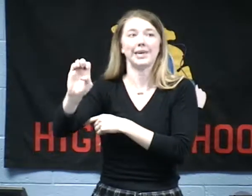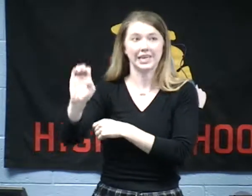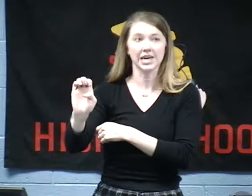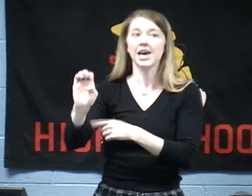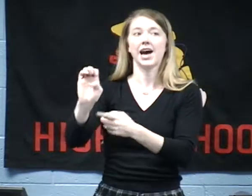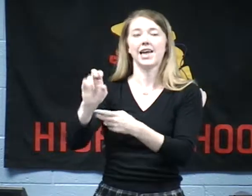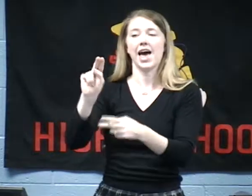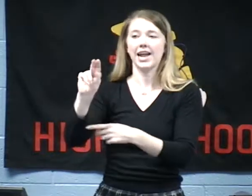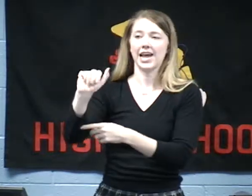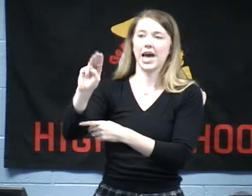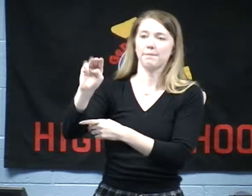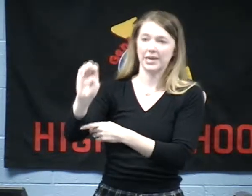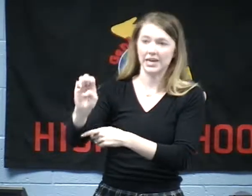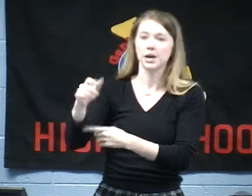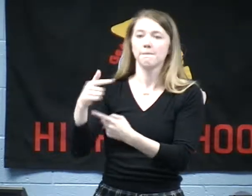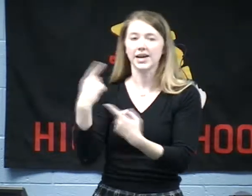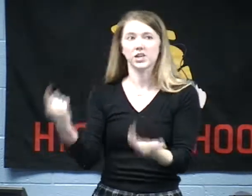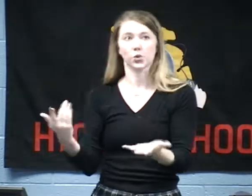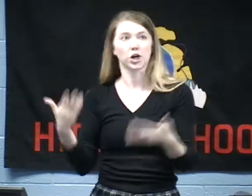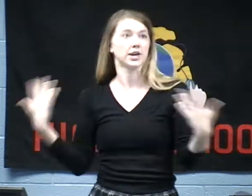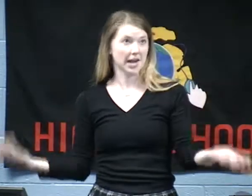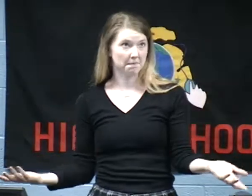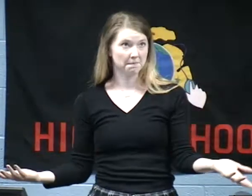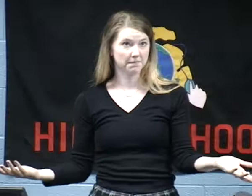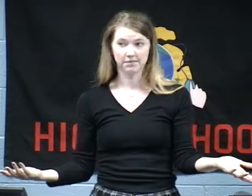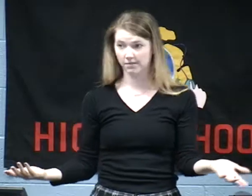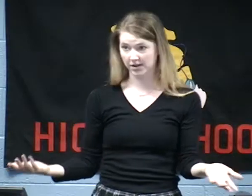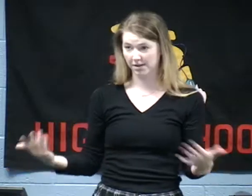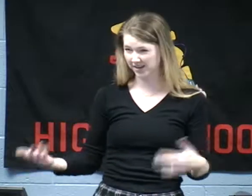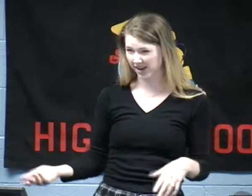NAME and that NAME makes the word name. Does that make sense?